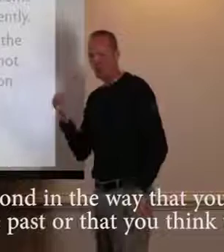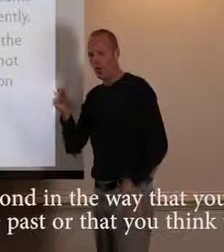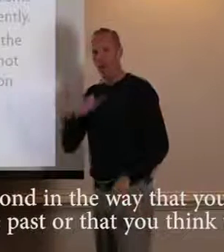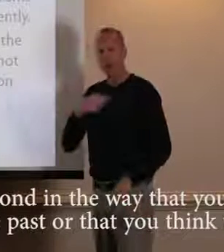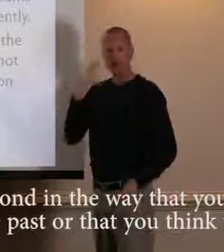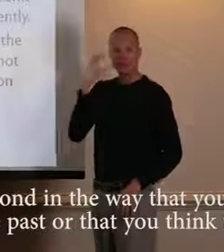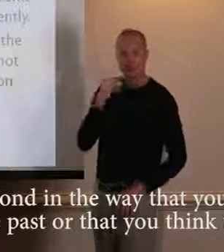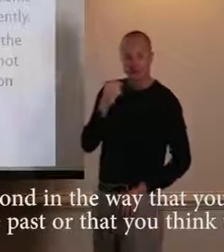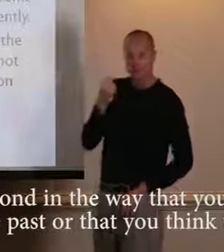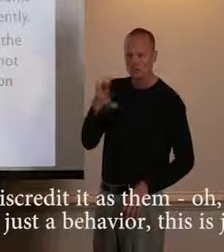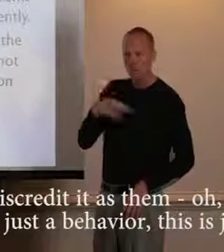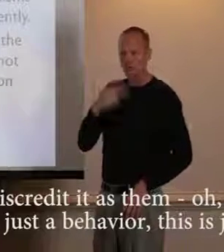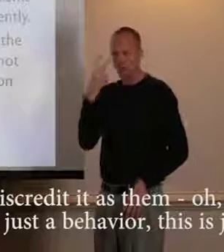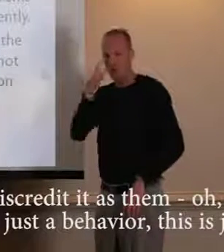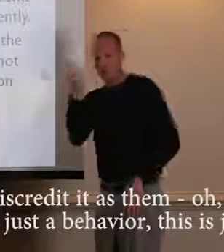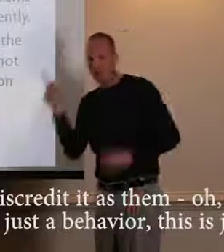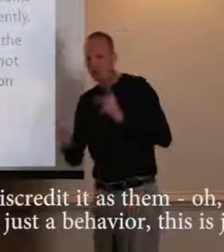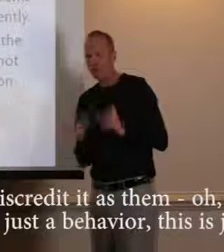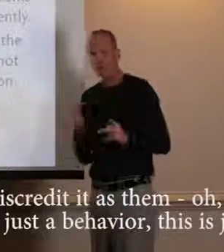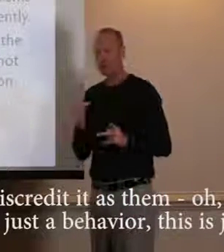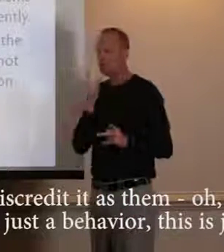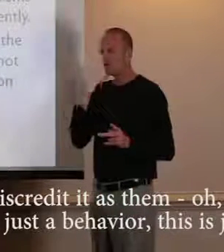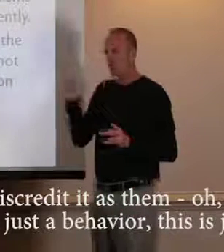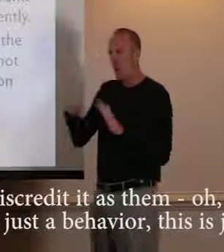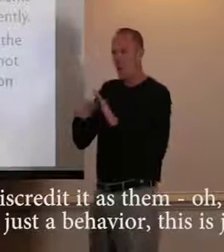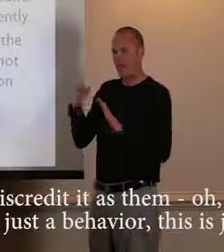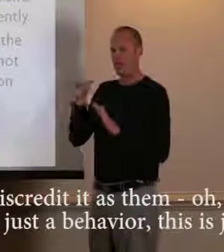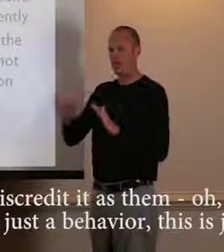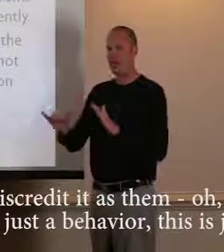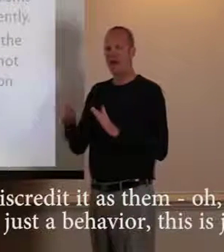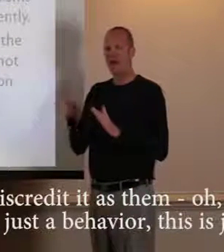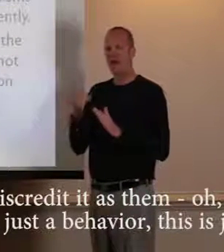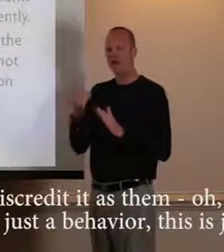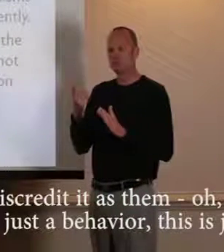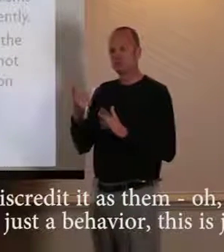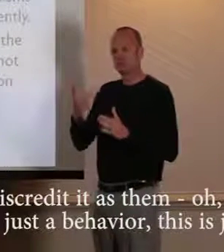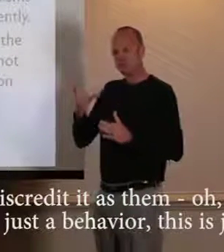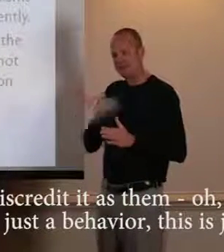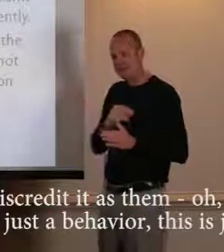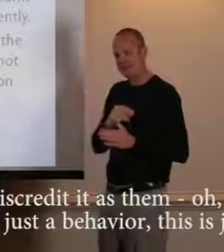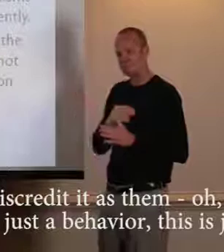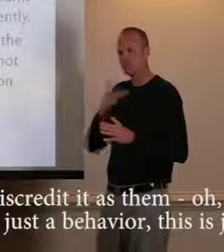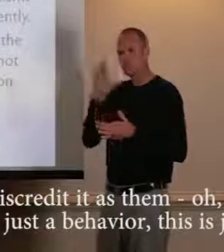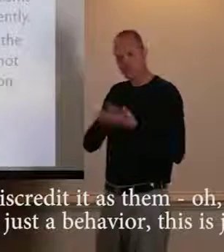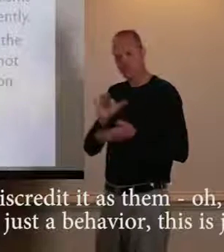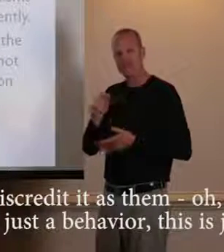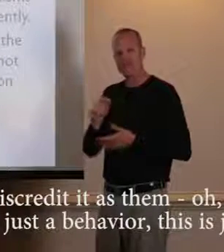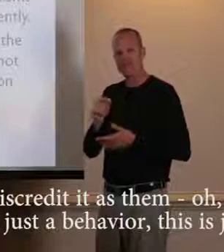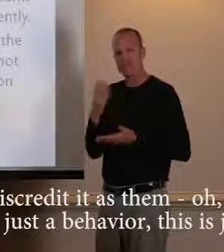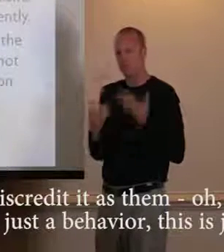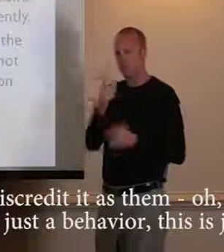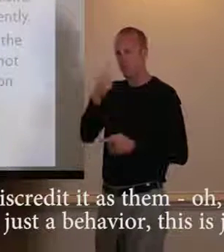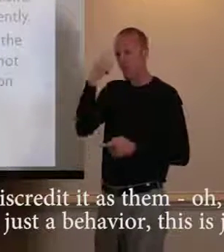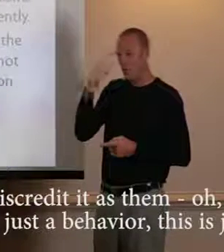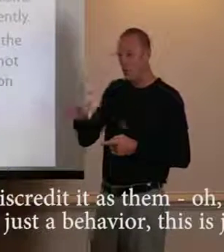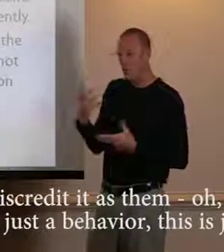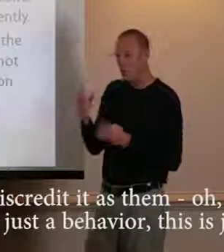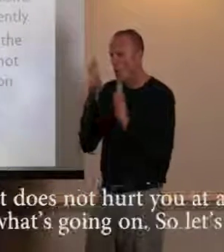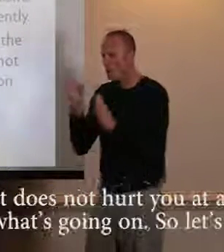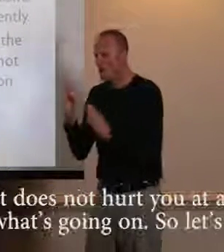past or that you think they should respond, do not just discredit it as, them, oh, they want attention, or this is just a behavior, or this is just something